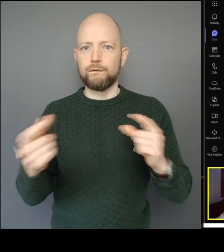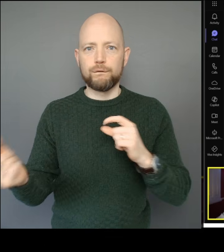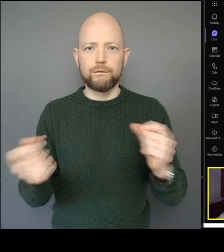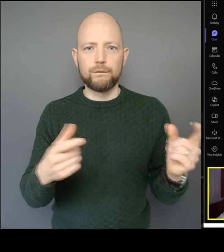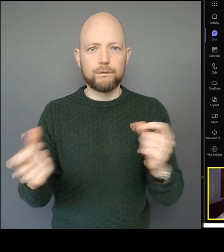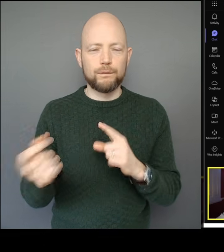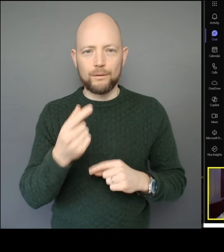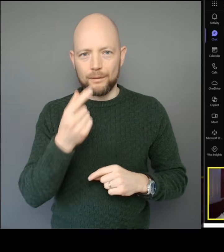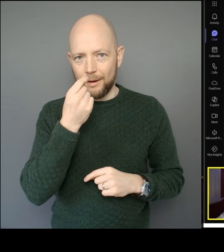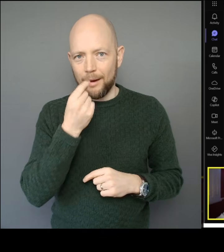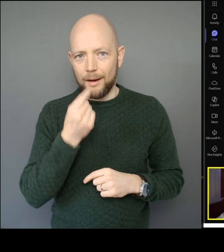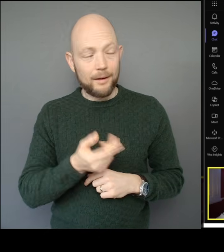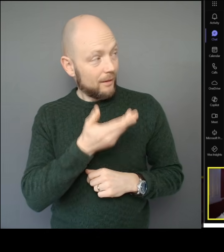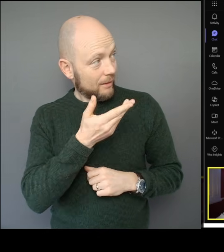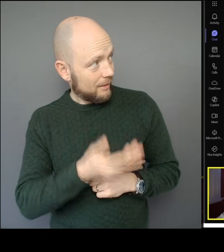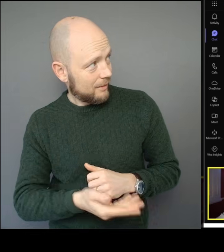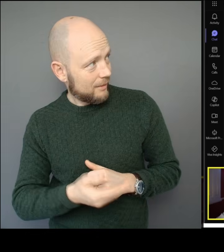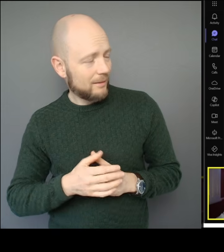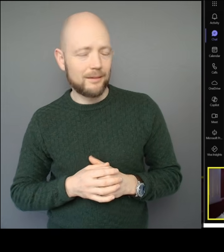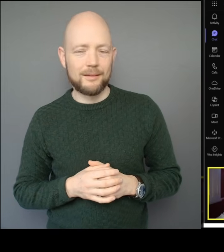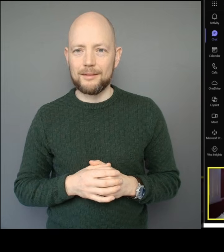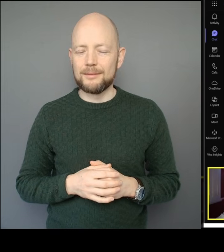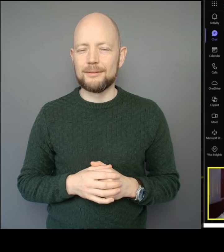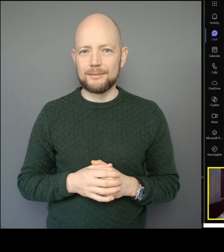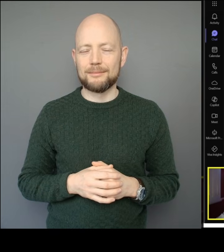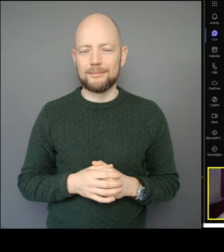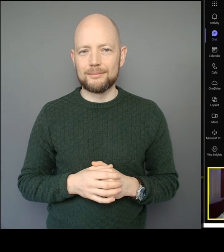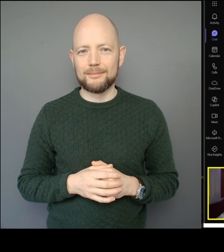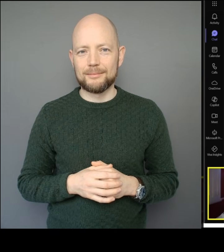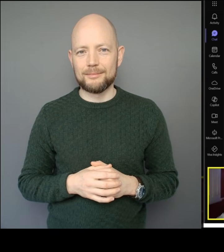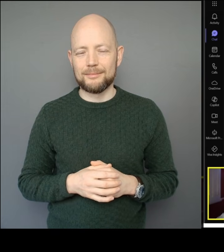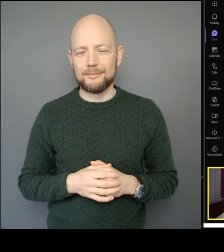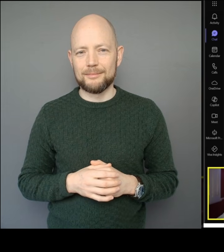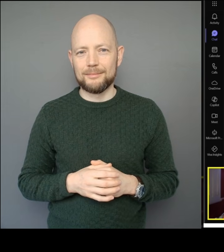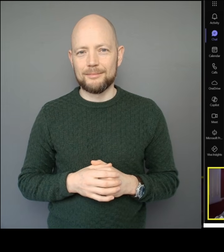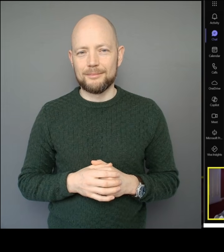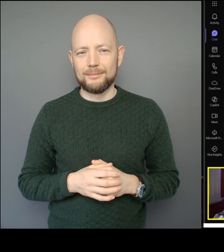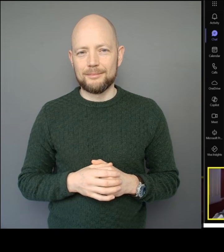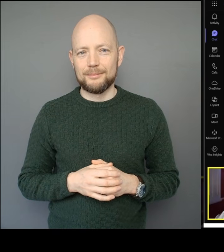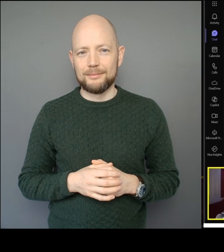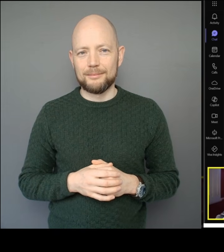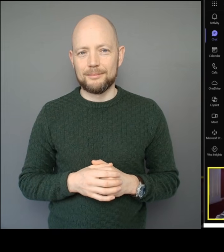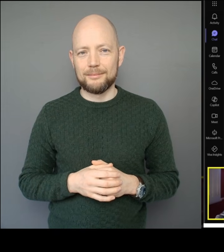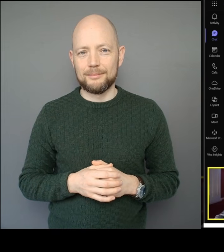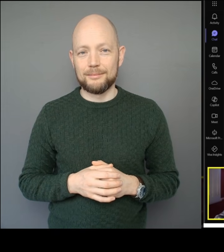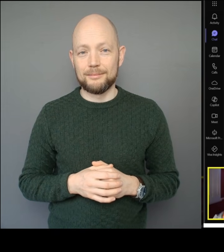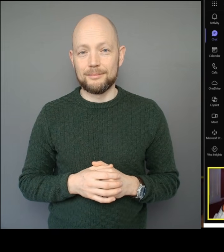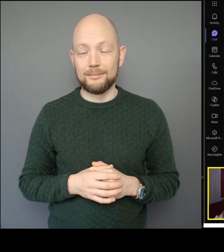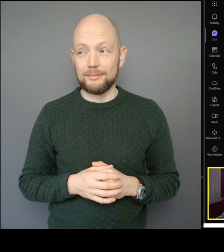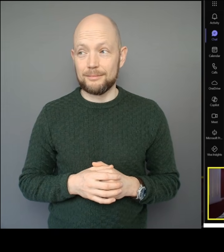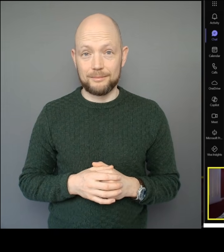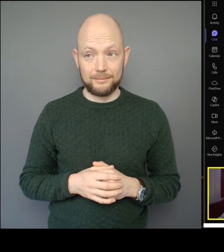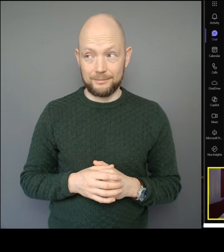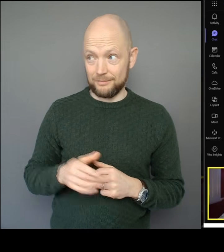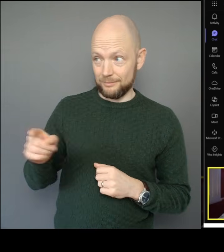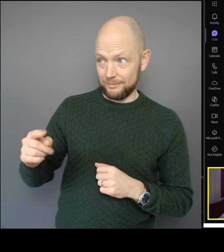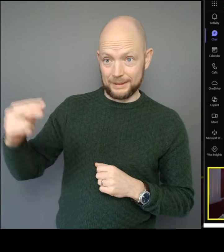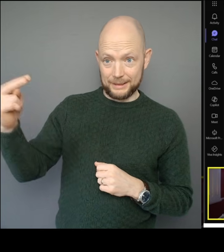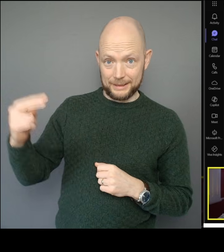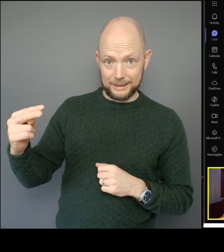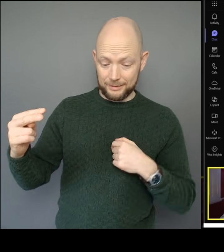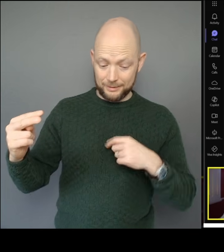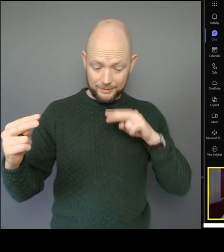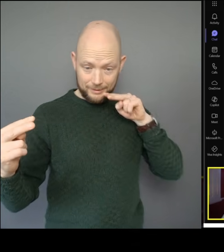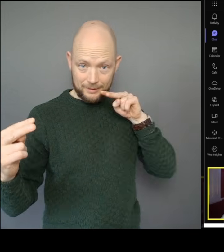3 questions and me telling it additional information, it's all here. So now Albert sees everything, I see